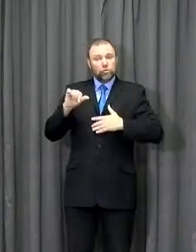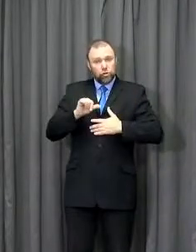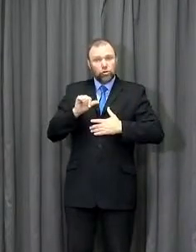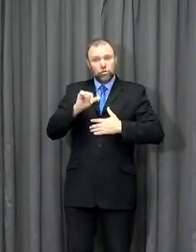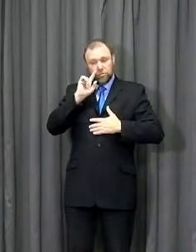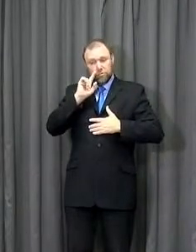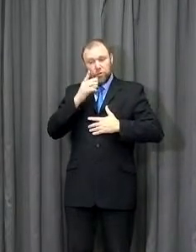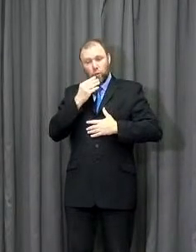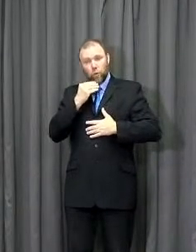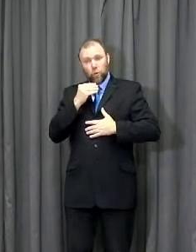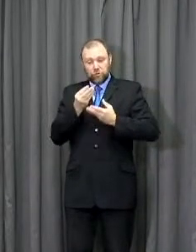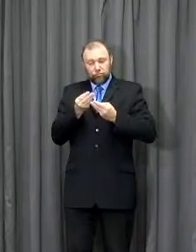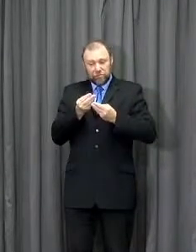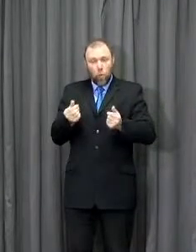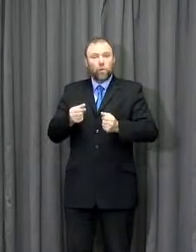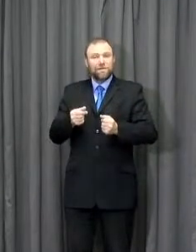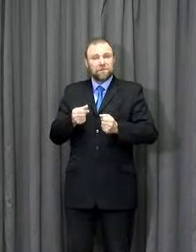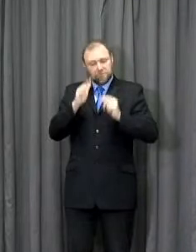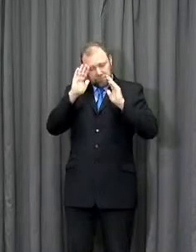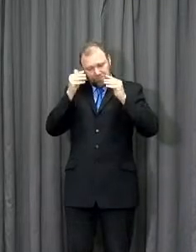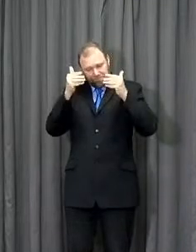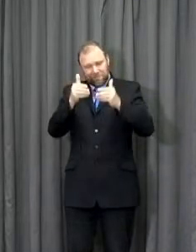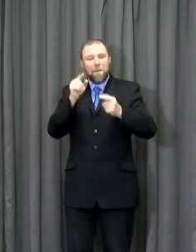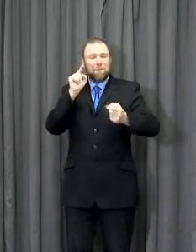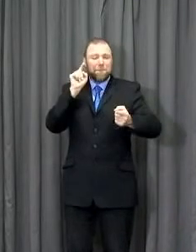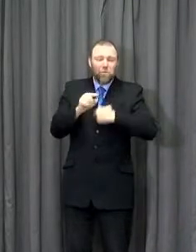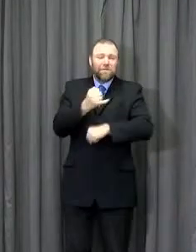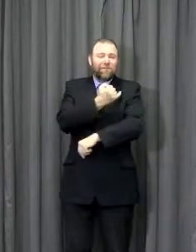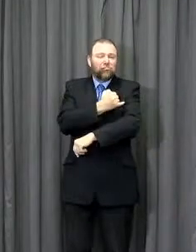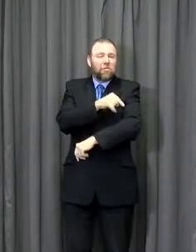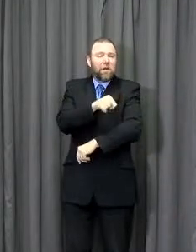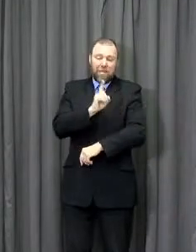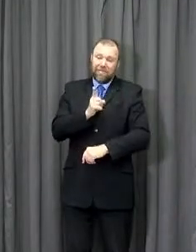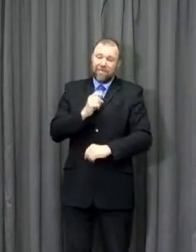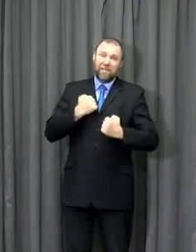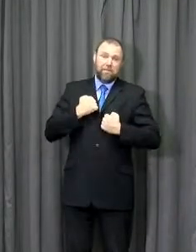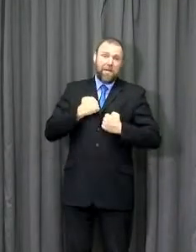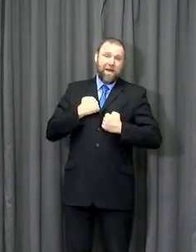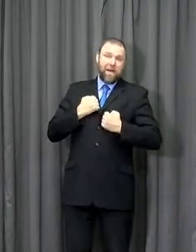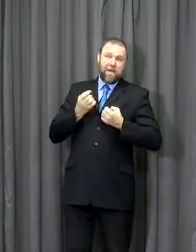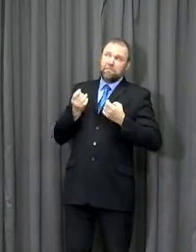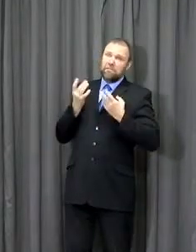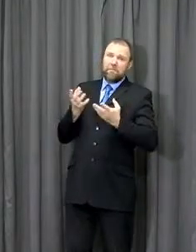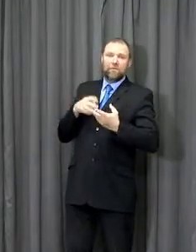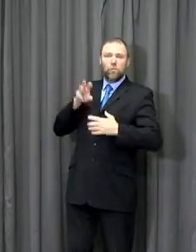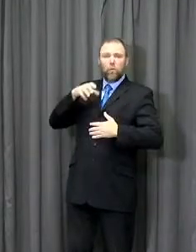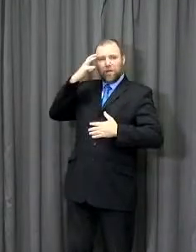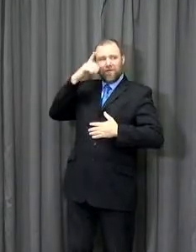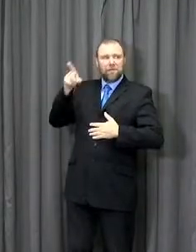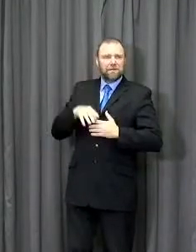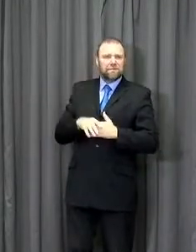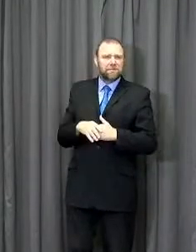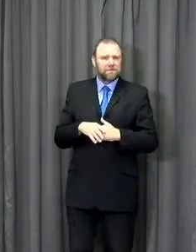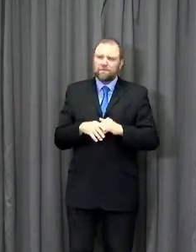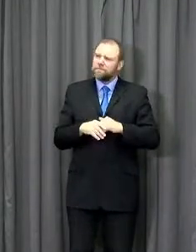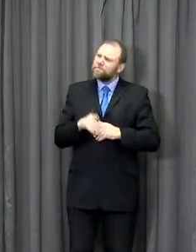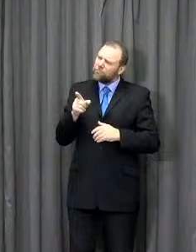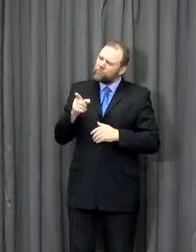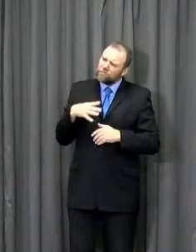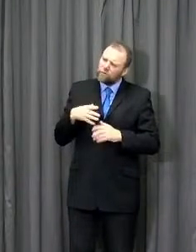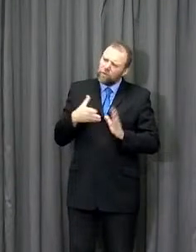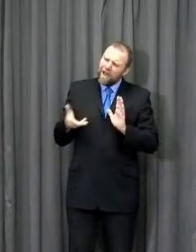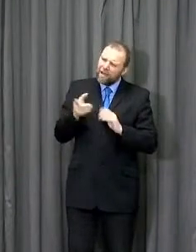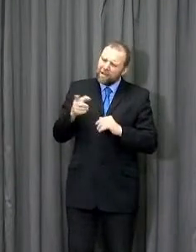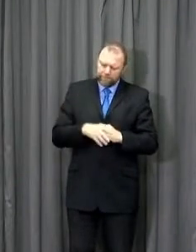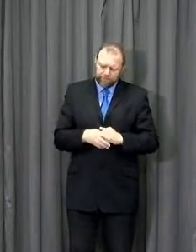our resource towards the most vulnerable, and we will continue to do that. That's my advice to First Ministers. I think that was the basis of your question. Rob, I don't know if you wanted to